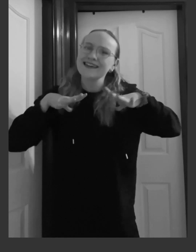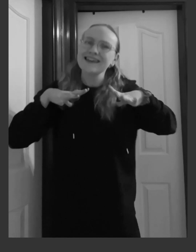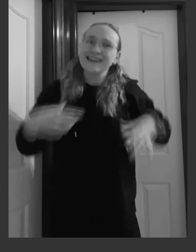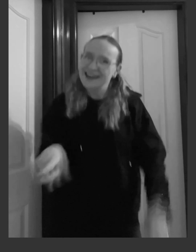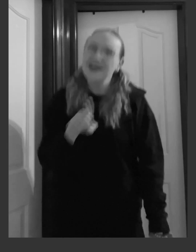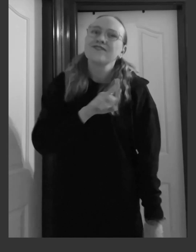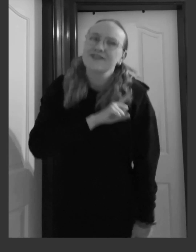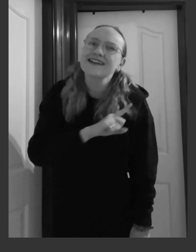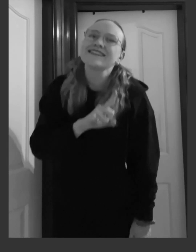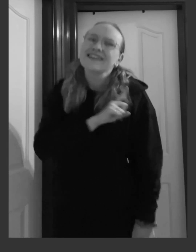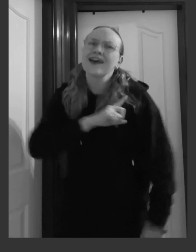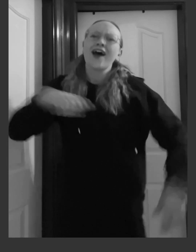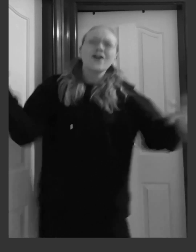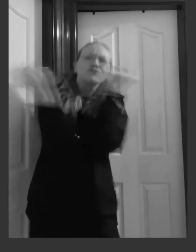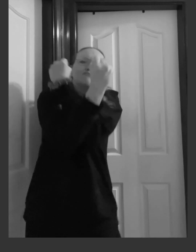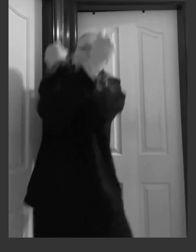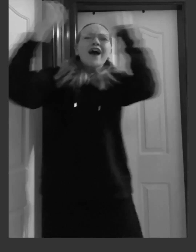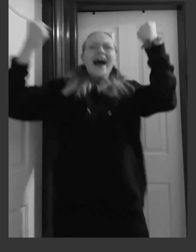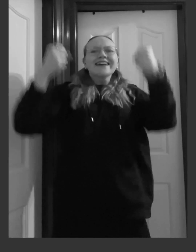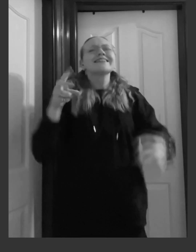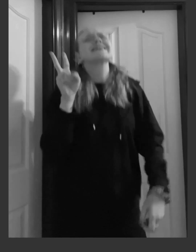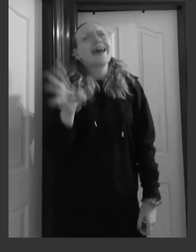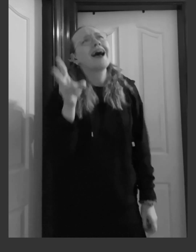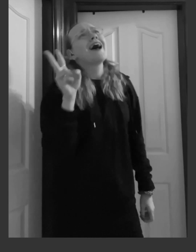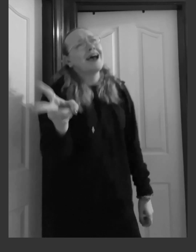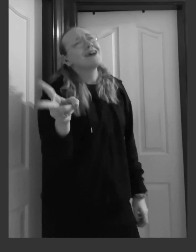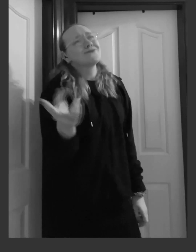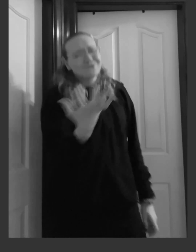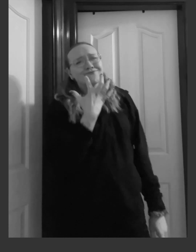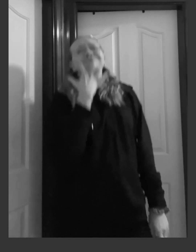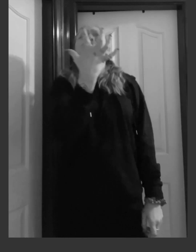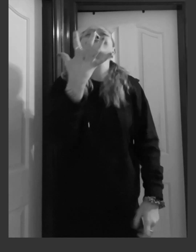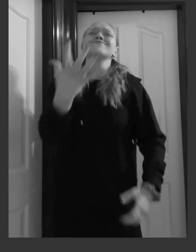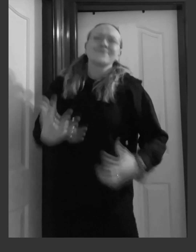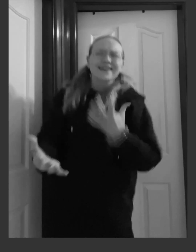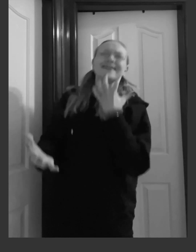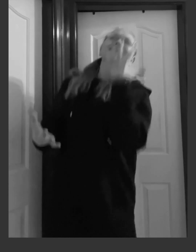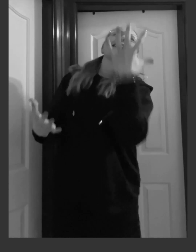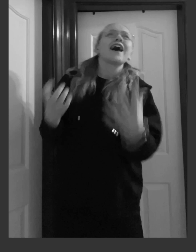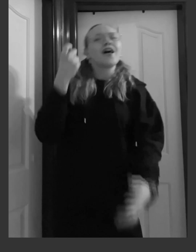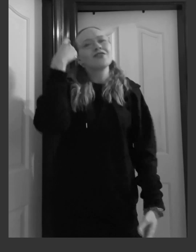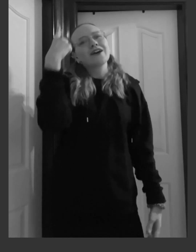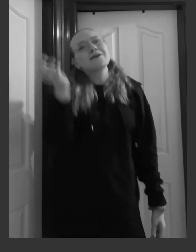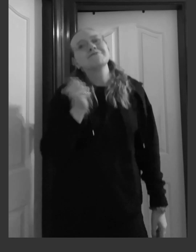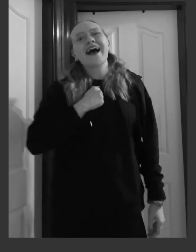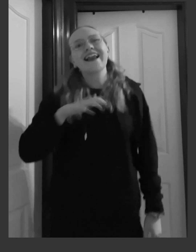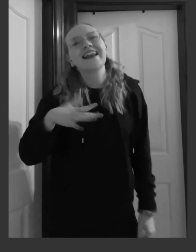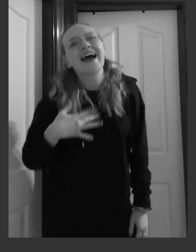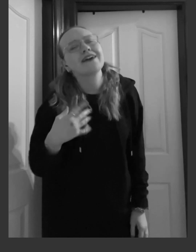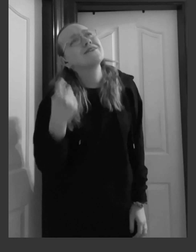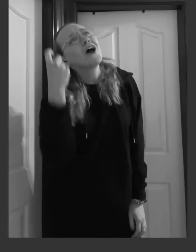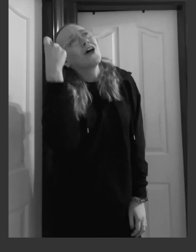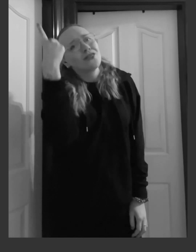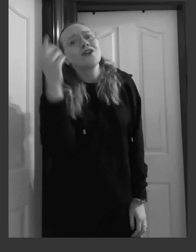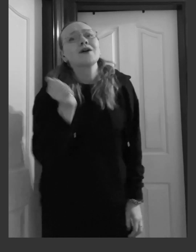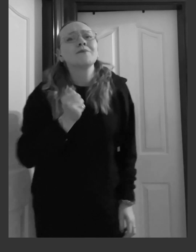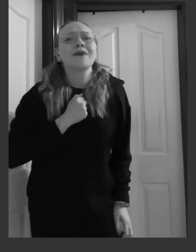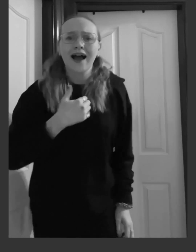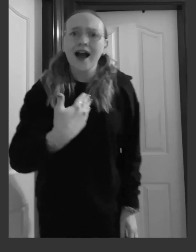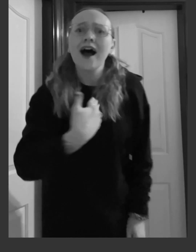to rise again Look at my life, look at my heart